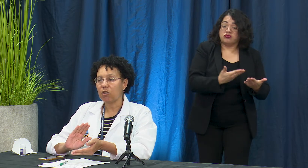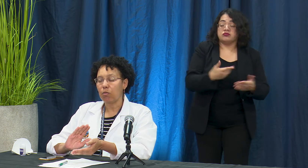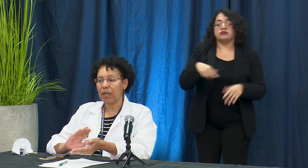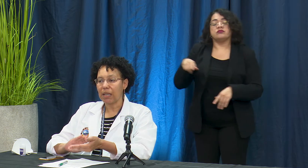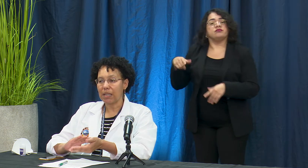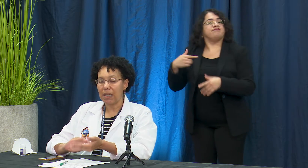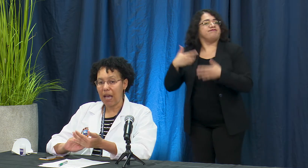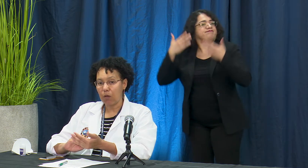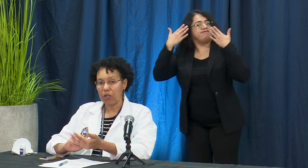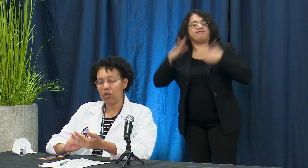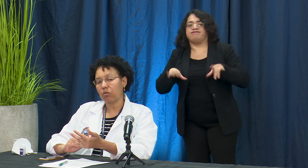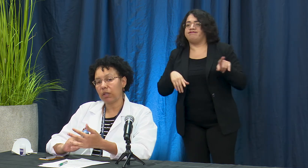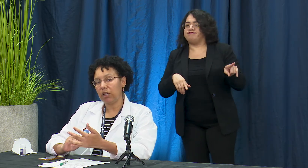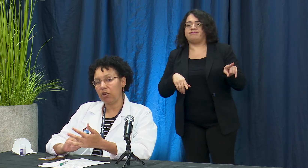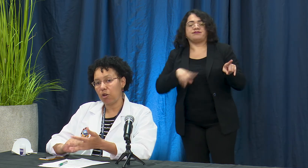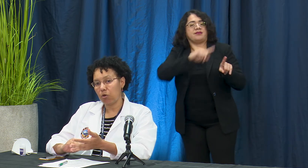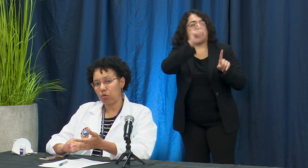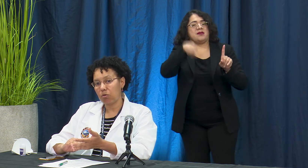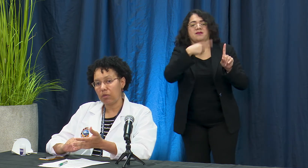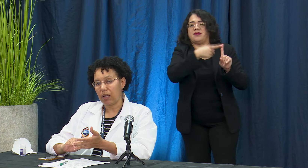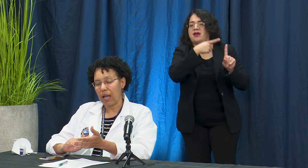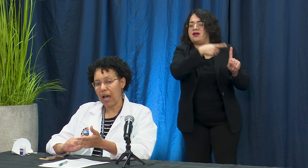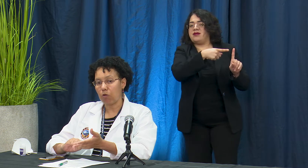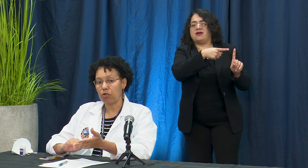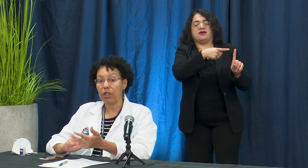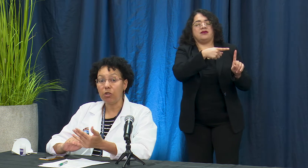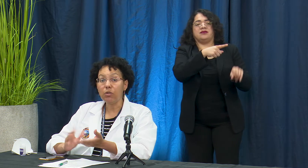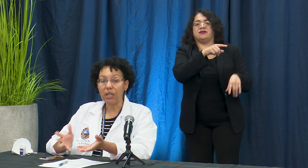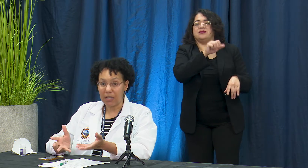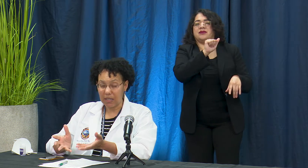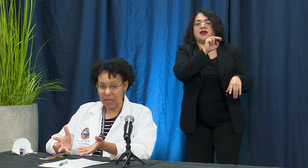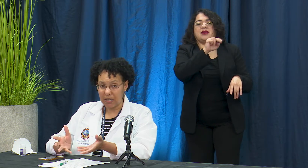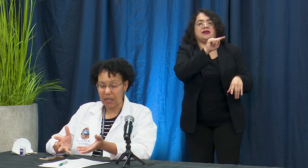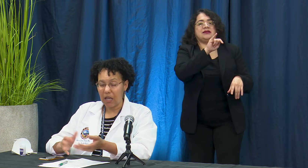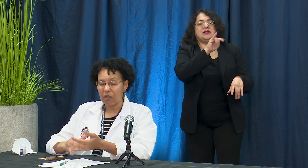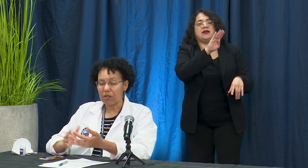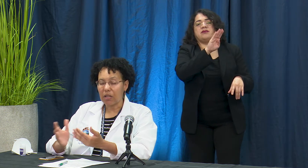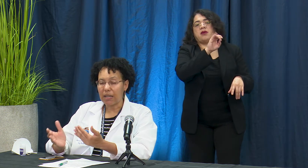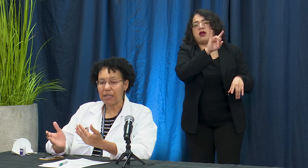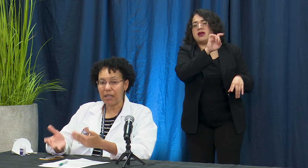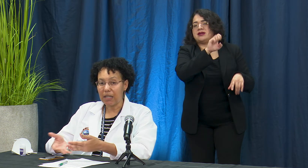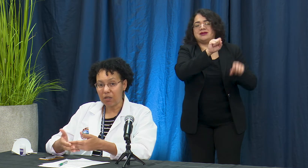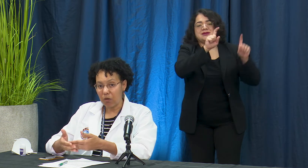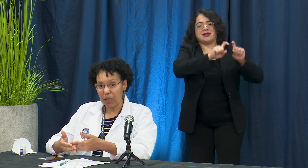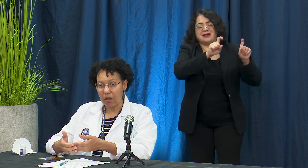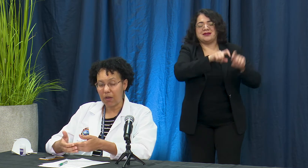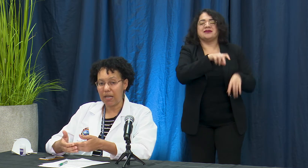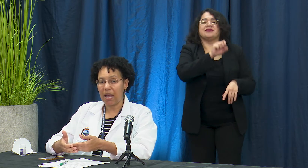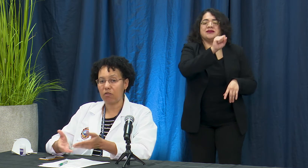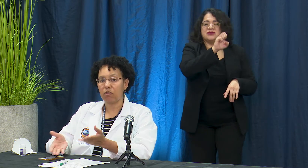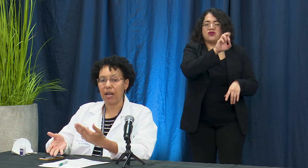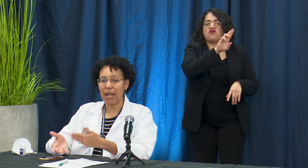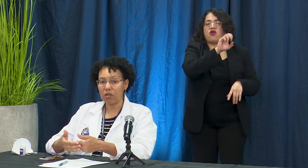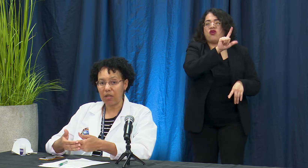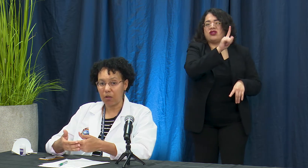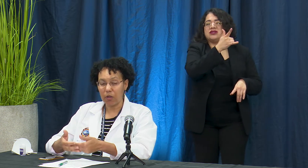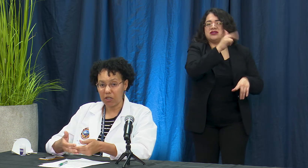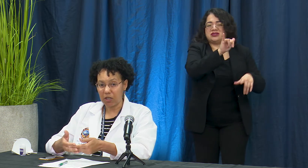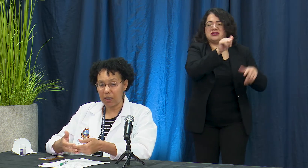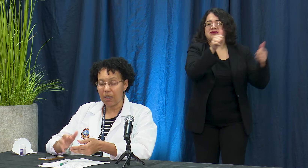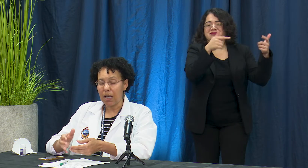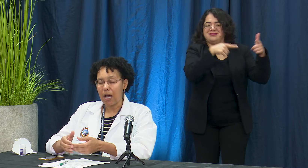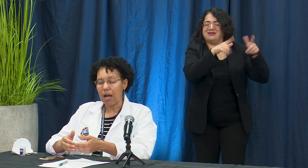And so because of that, we don't really know how to use these tests. There's a lot of studies going on right now to try to answer